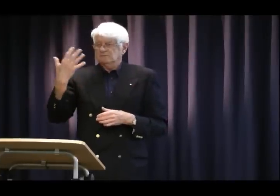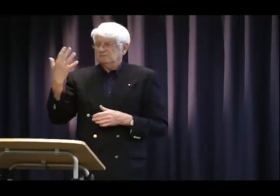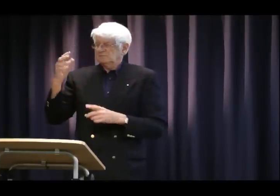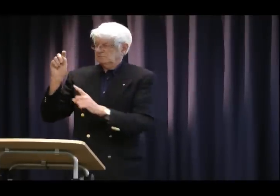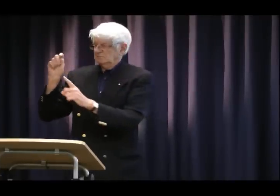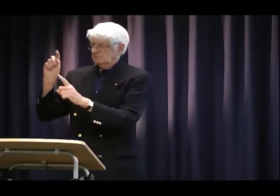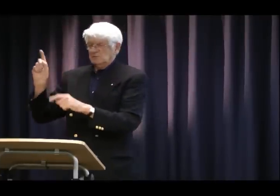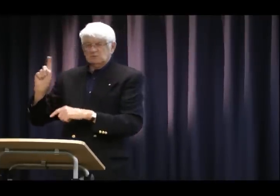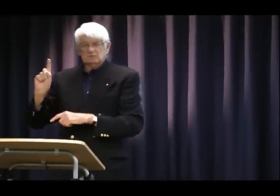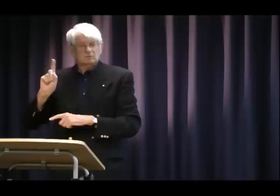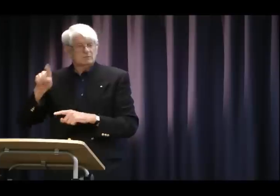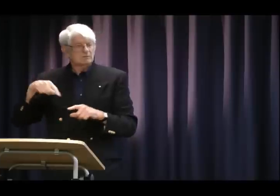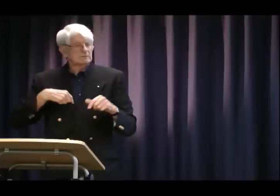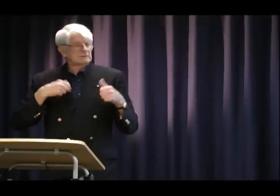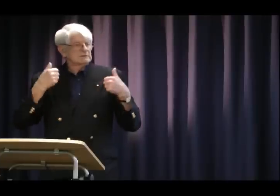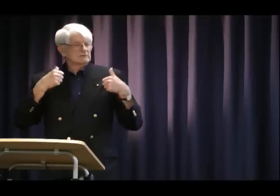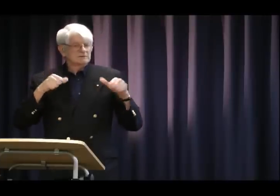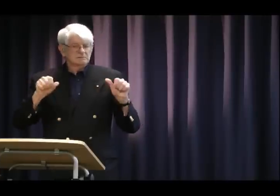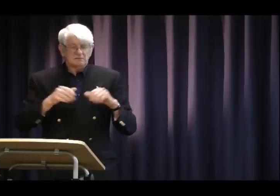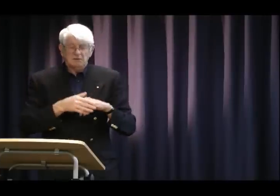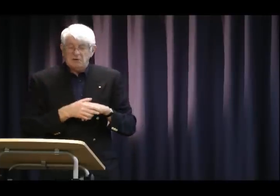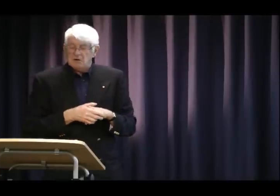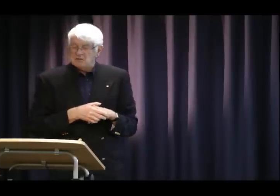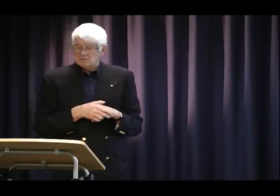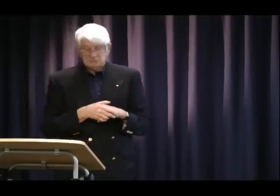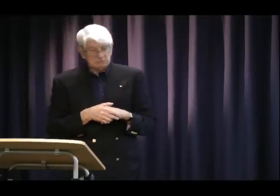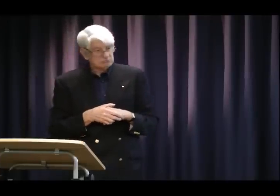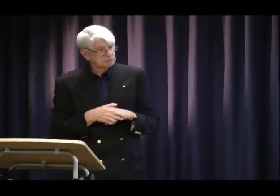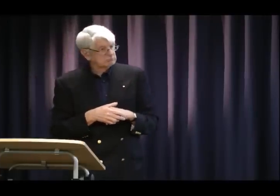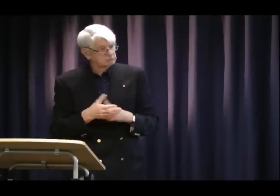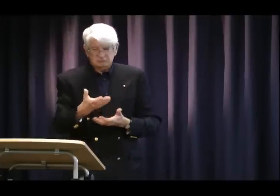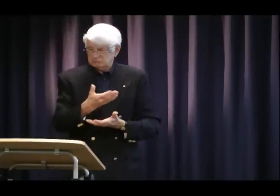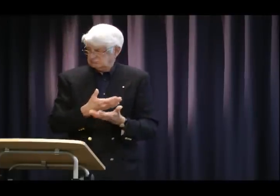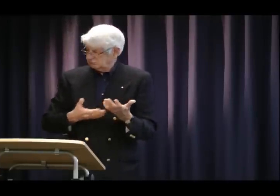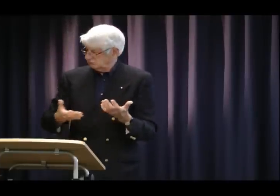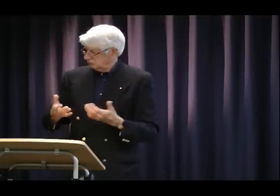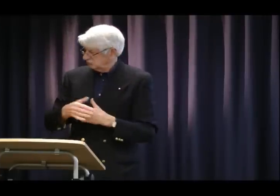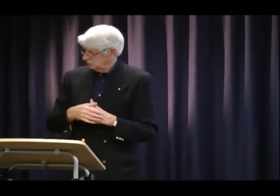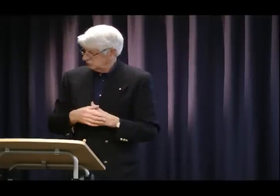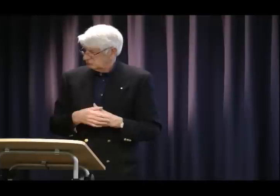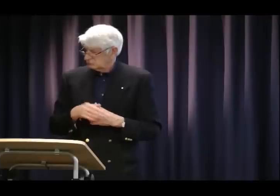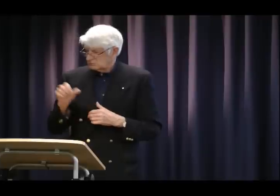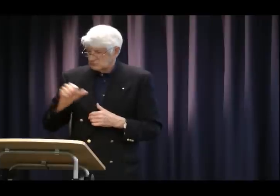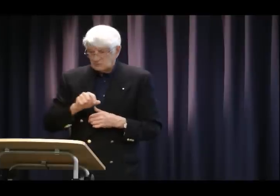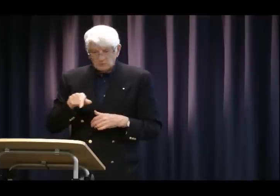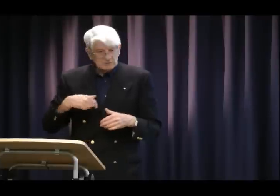plan, see where we will be in 2015 and what we have achieved.